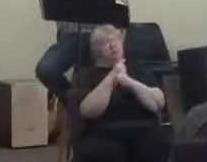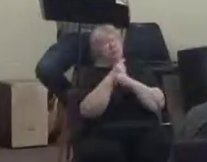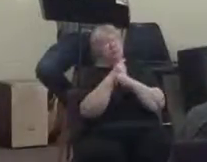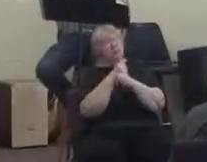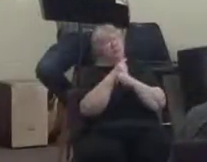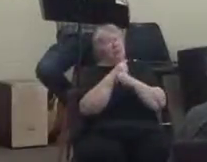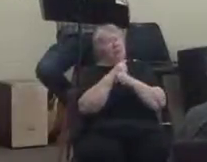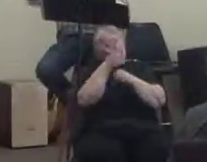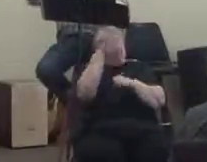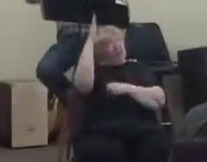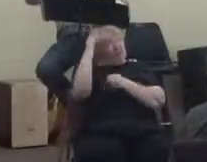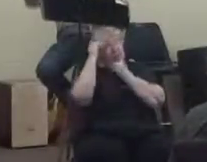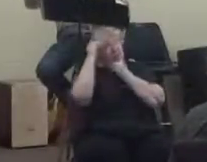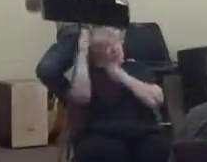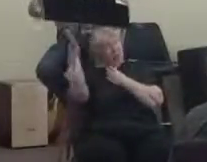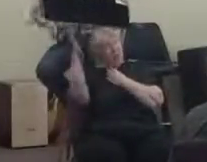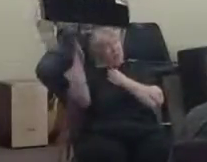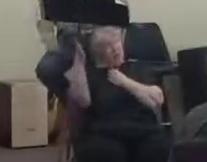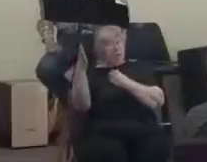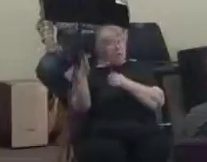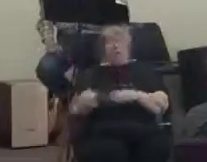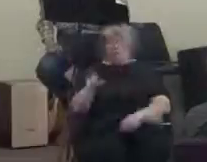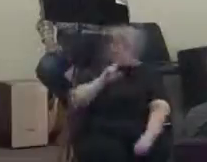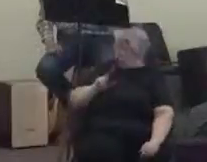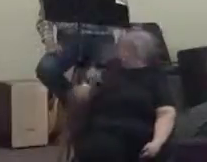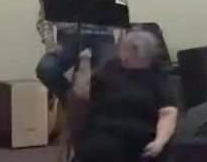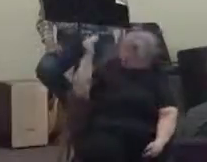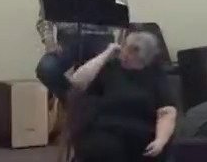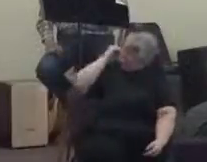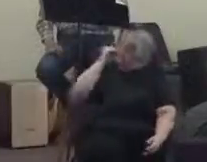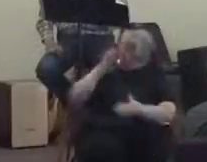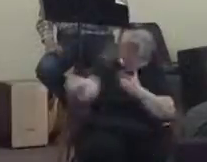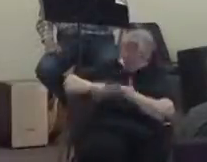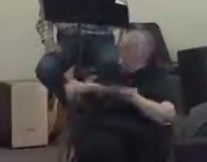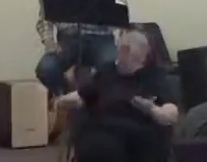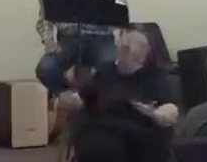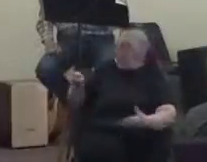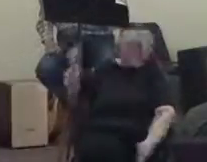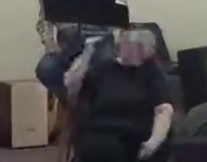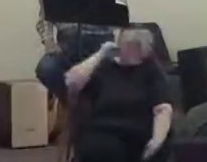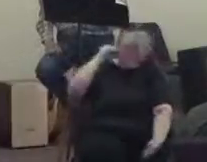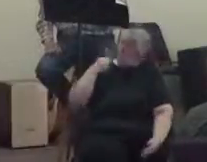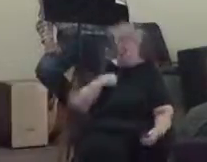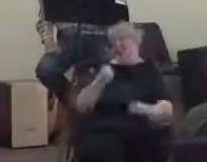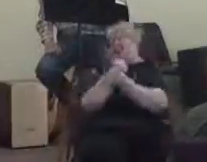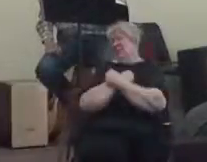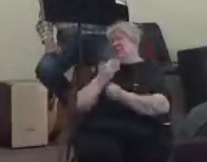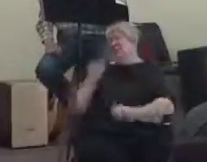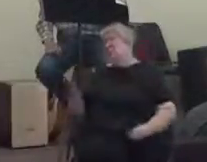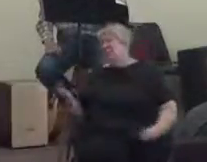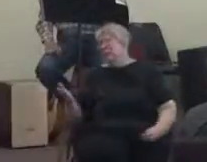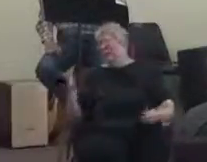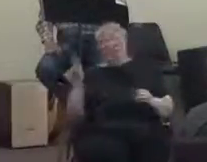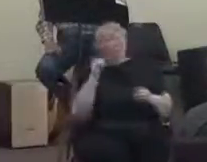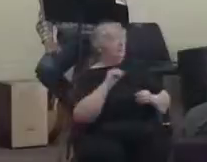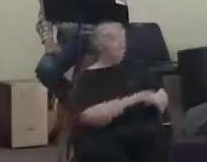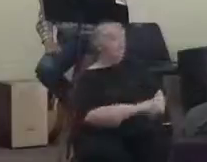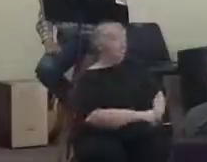said, Lord, you know all things. You know that I love you. And Jesus